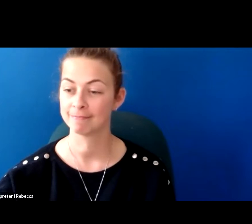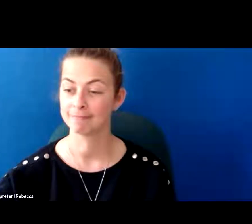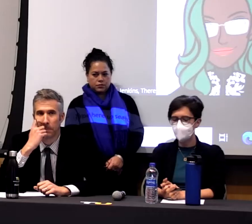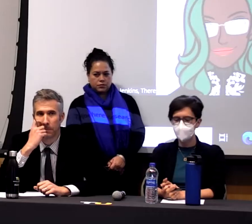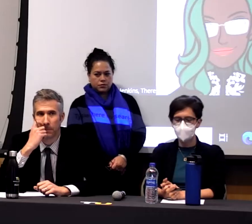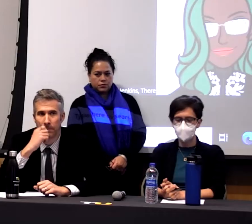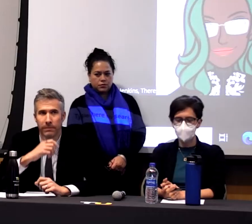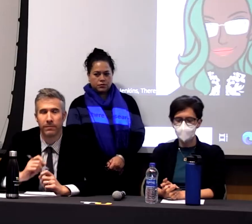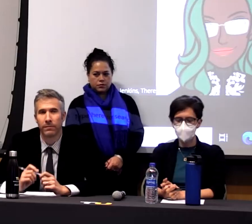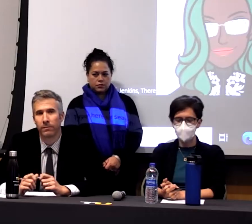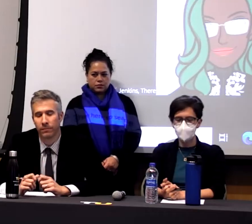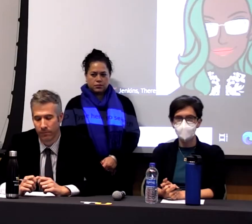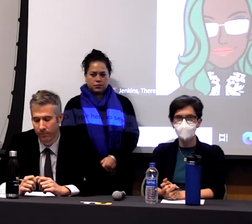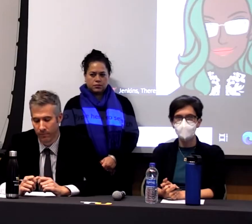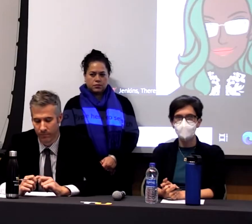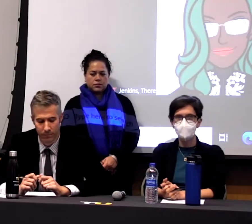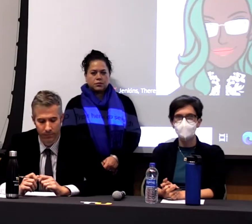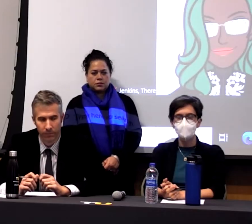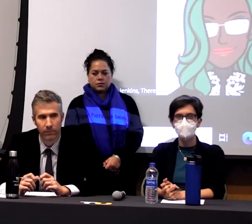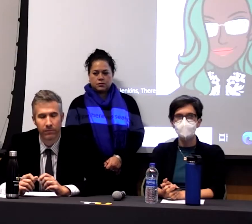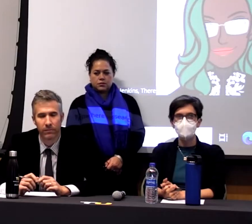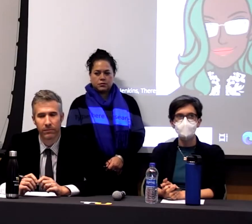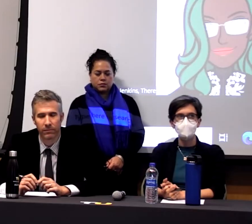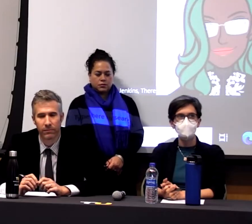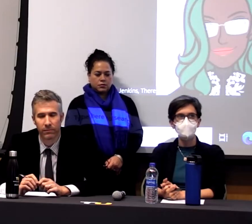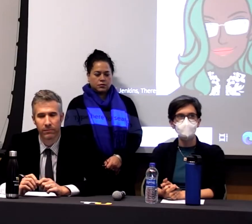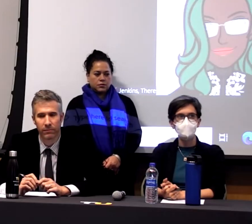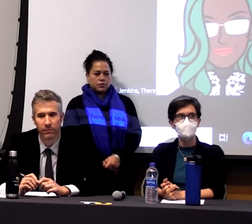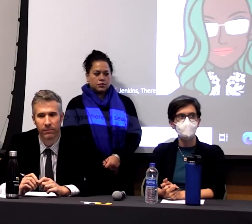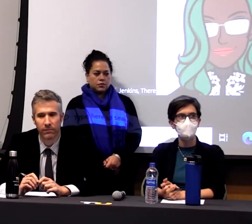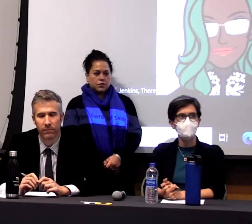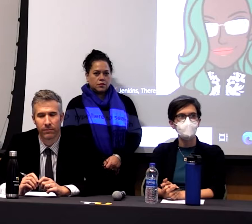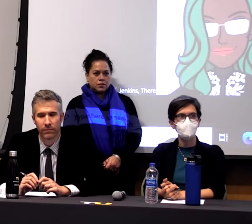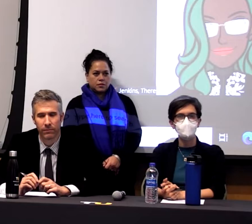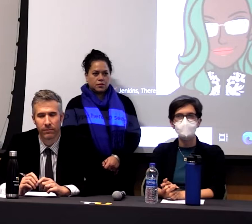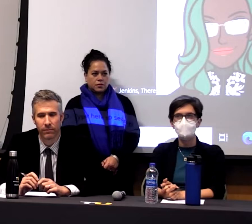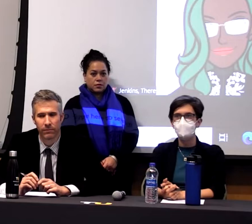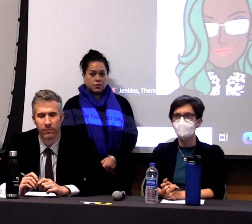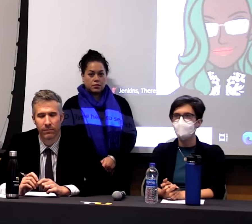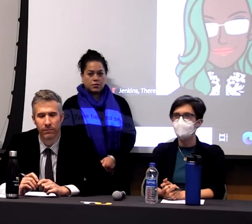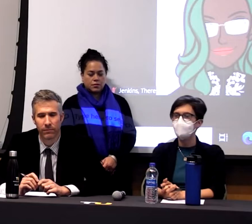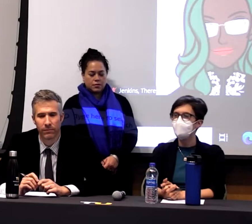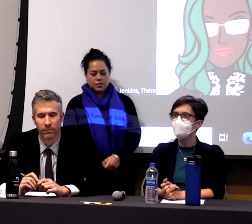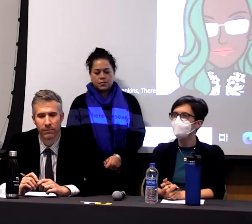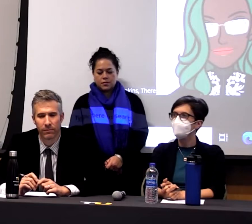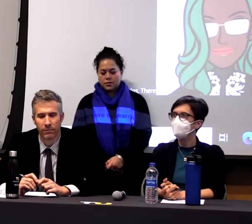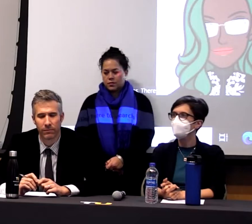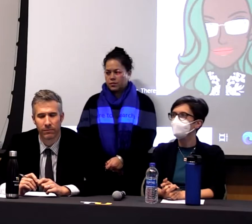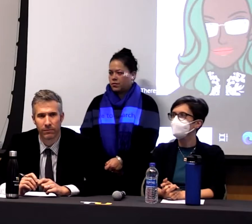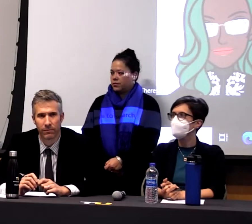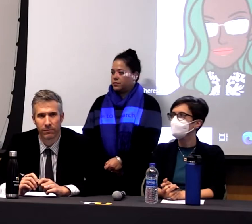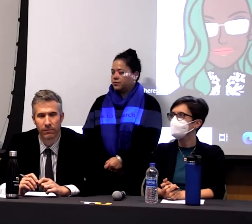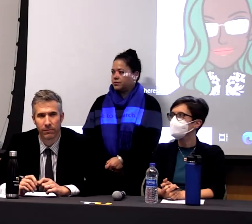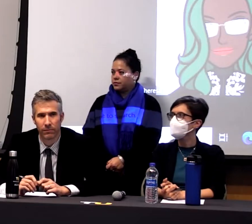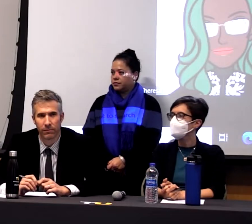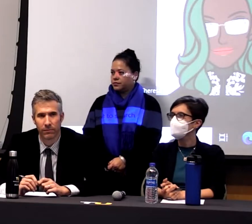you can find more information online if you go to our website. The first is called Democracy Today. So one